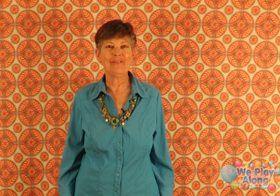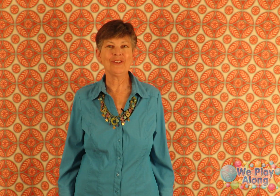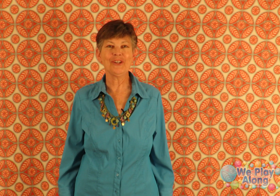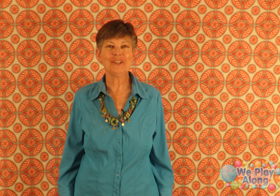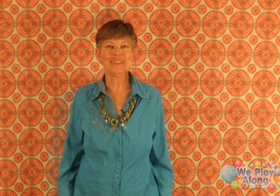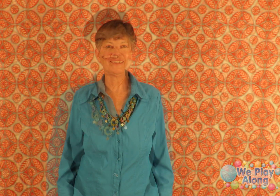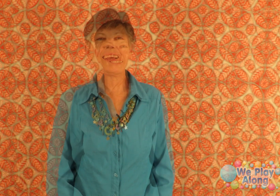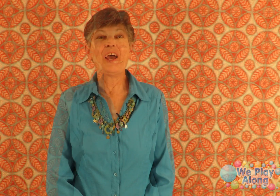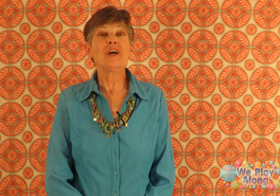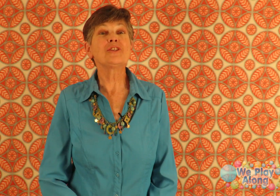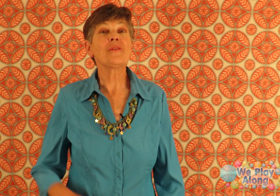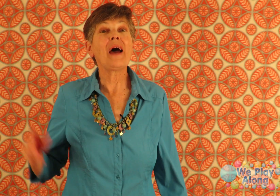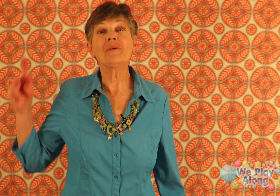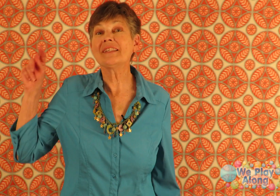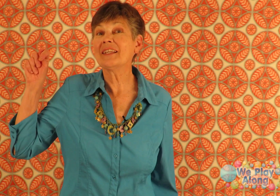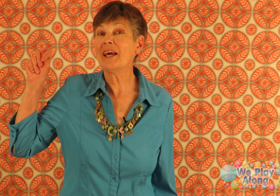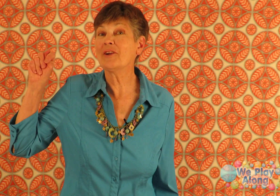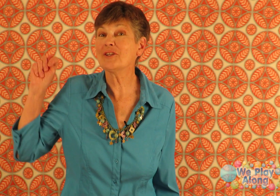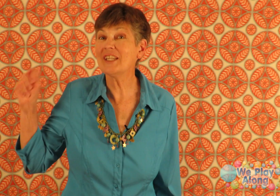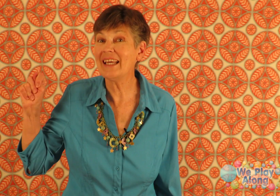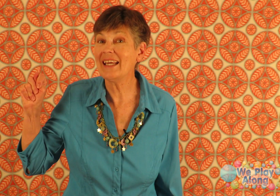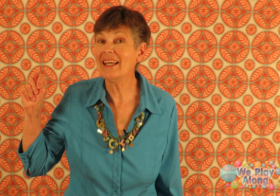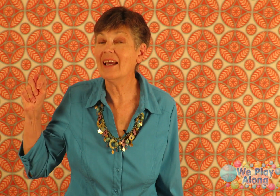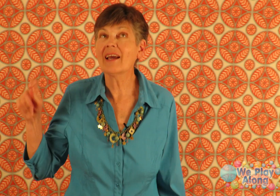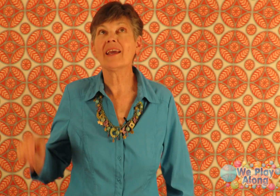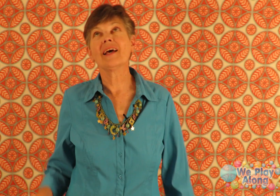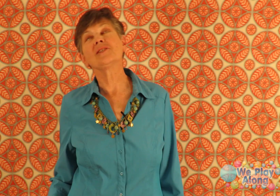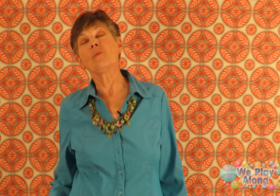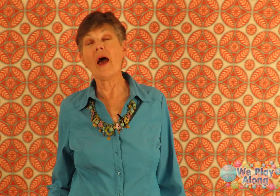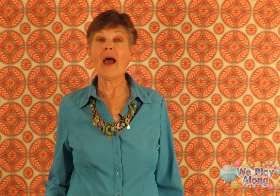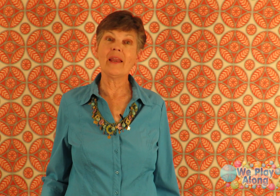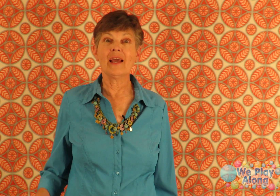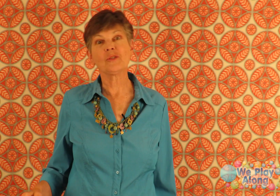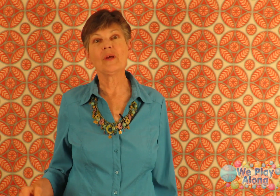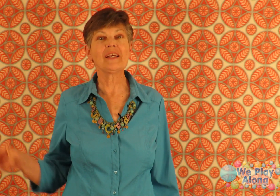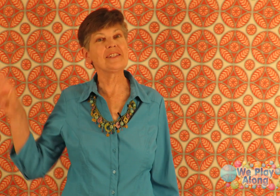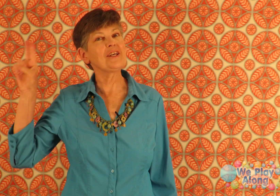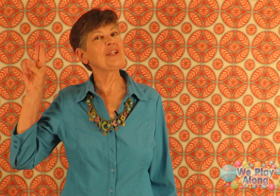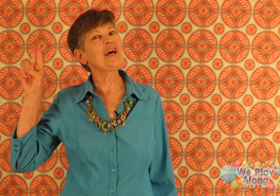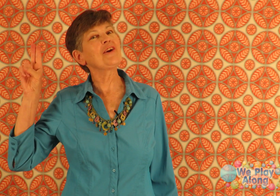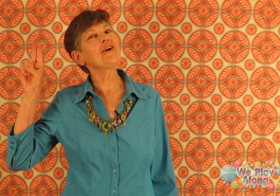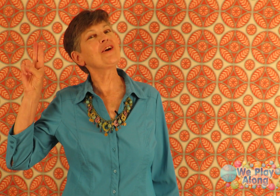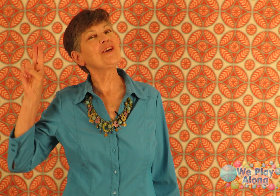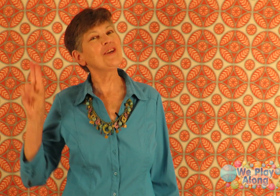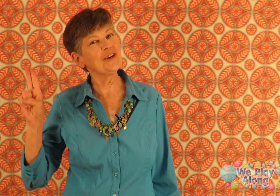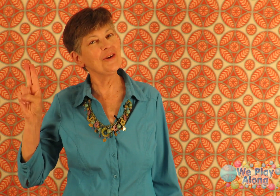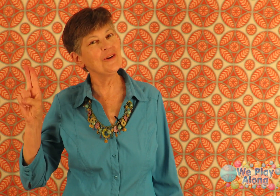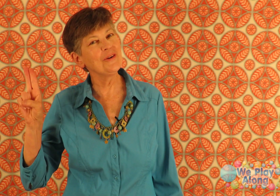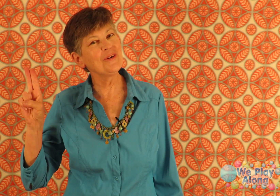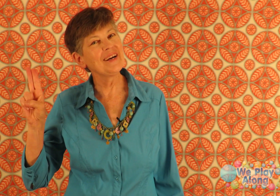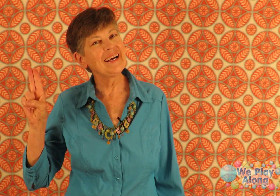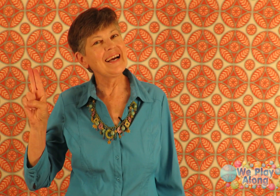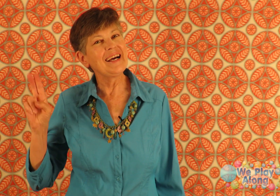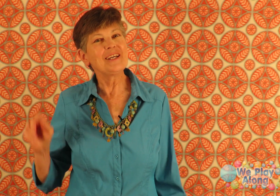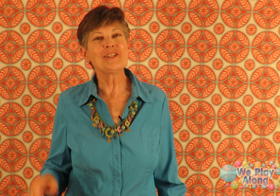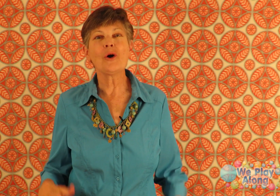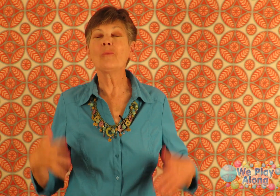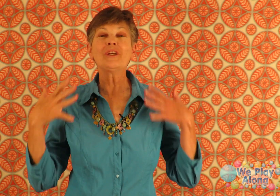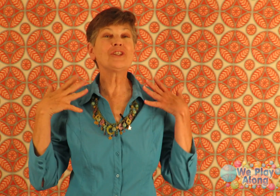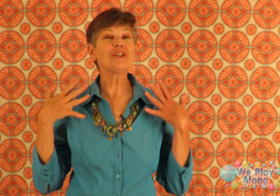after. So that was the letter T. Guess what? Next week is the letter U. So be